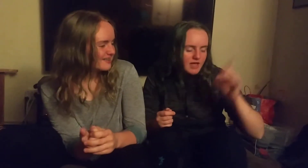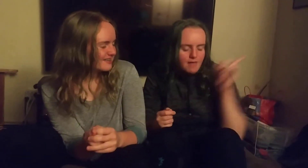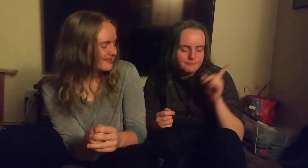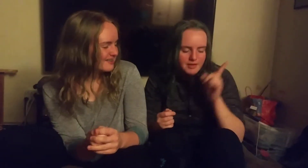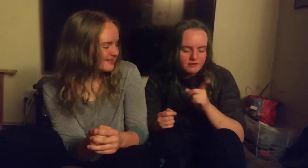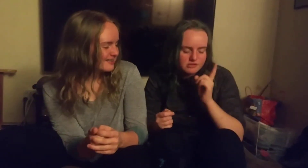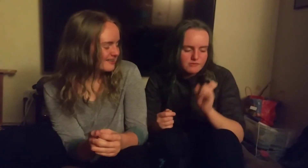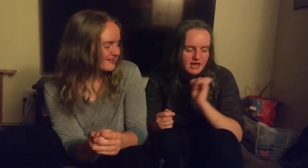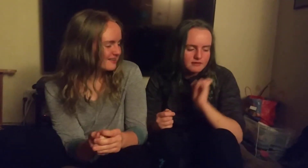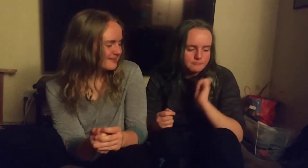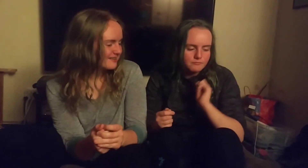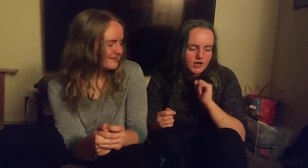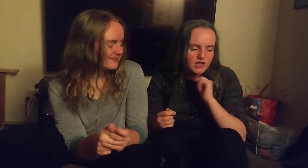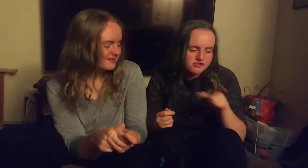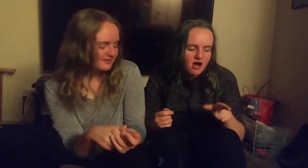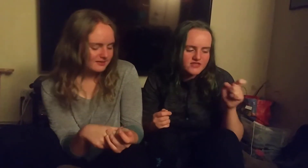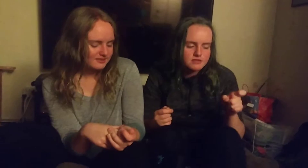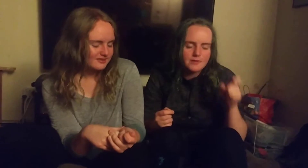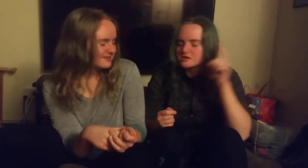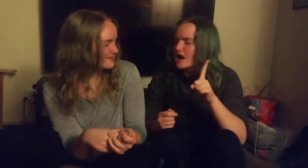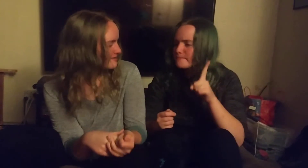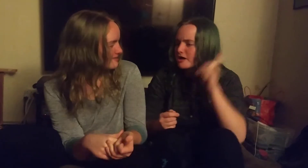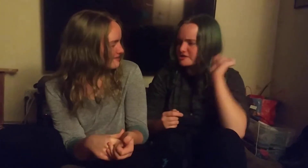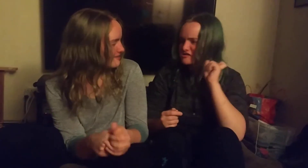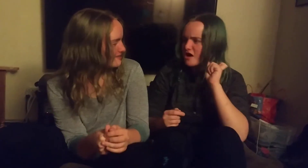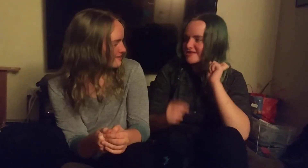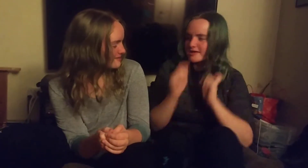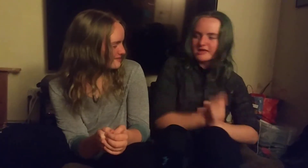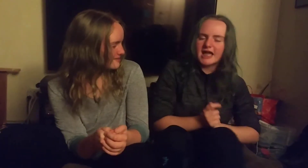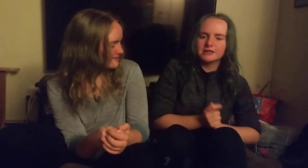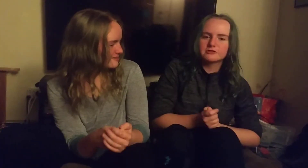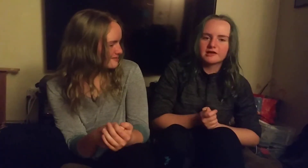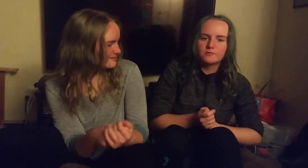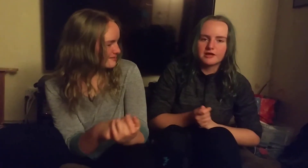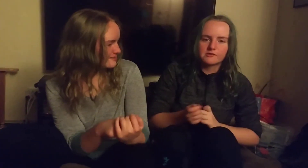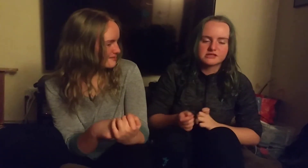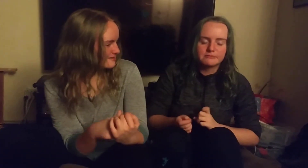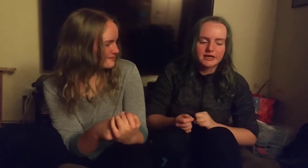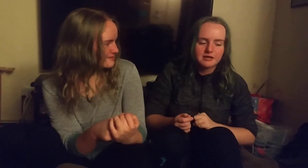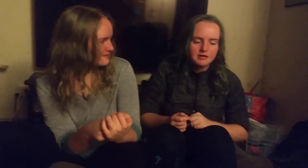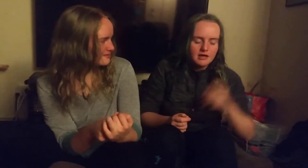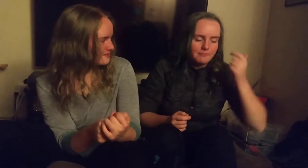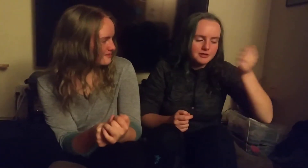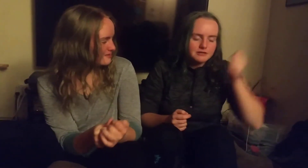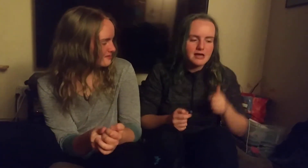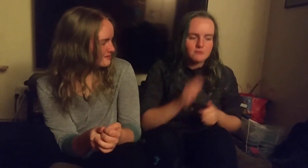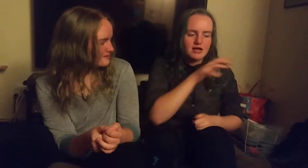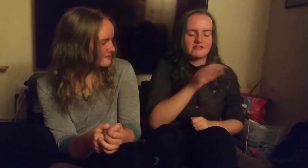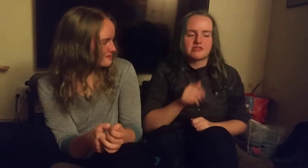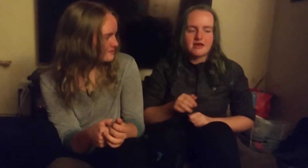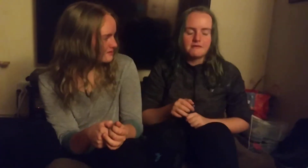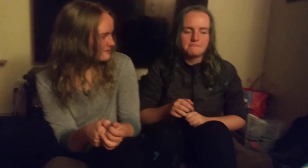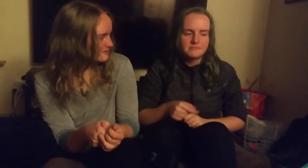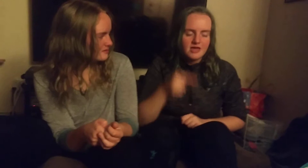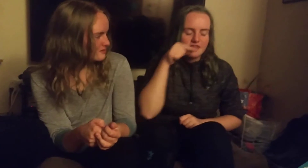gotta soften the butter, not melt it, soften it. It can't look like liquid. So I'm like, I put it in the microwave and I say,